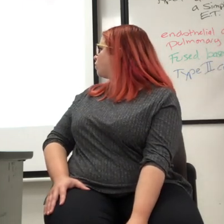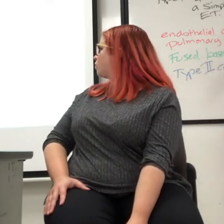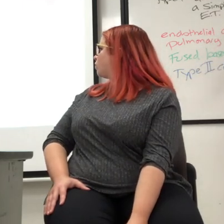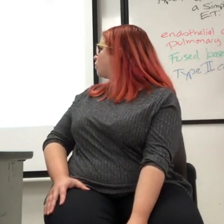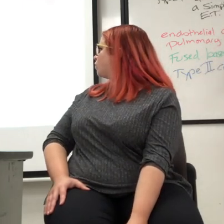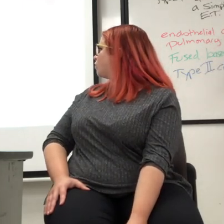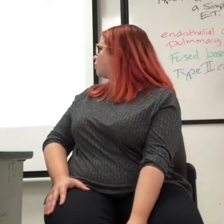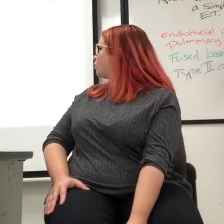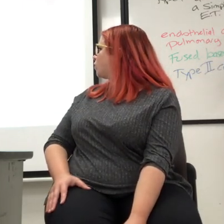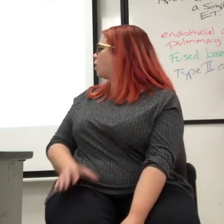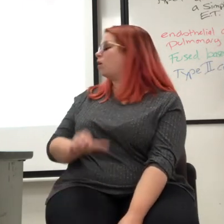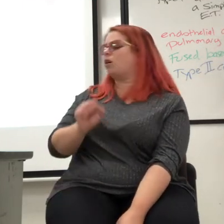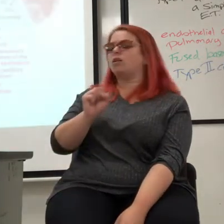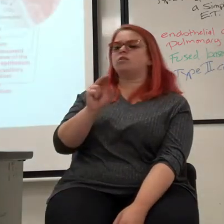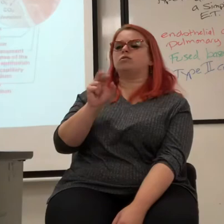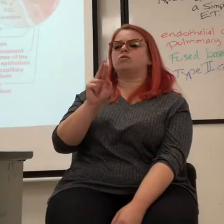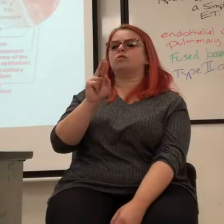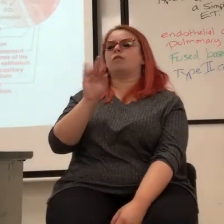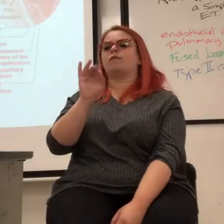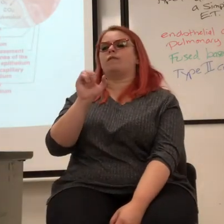cells